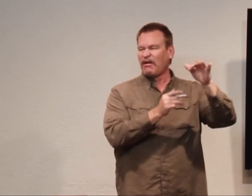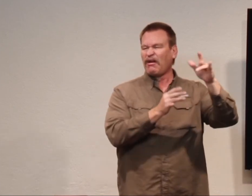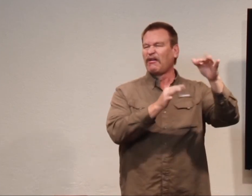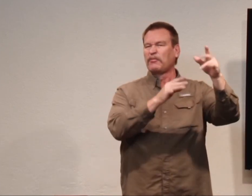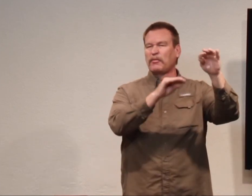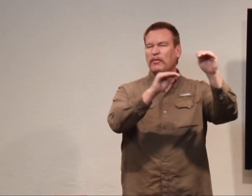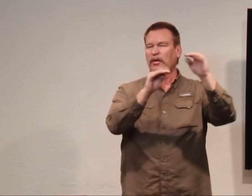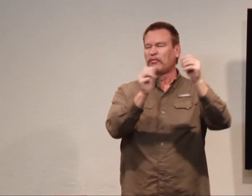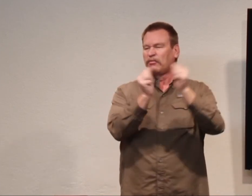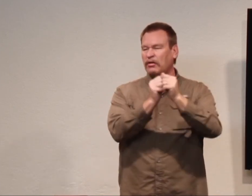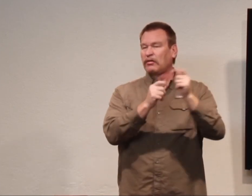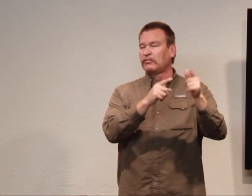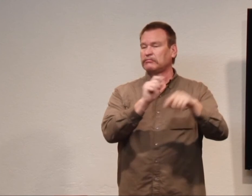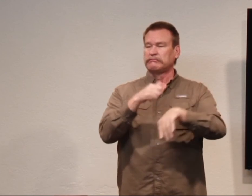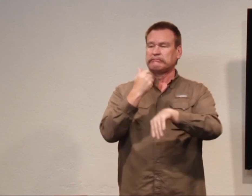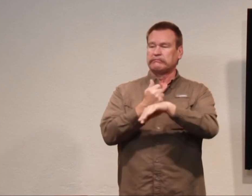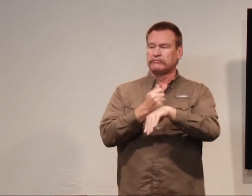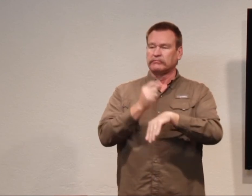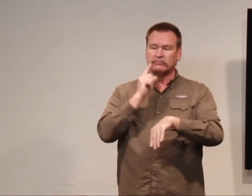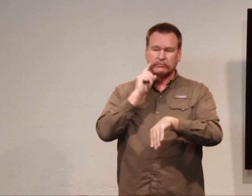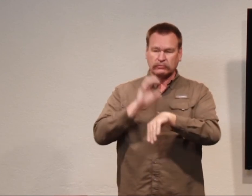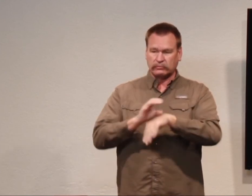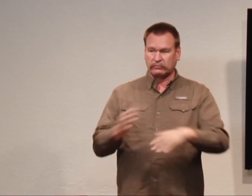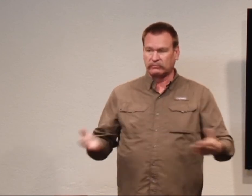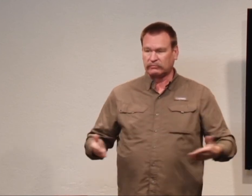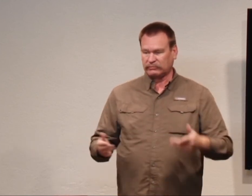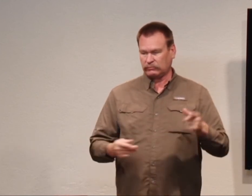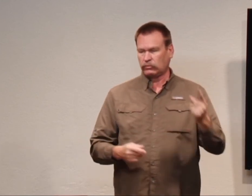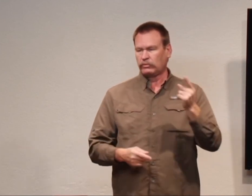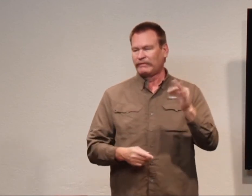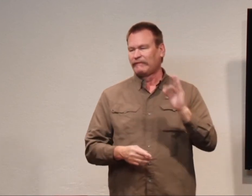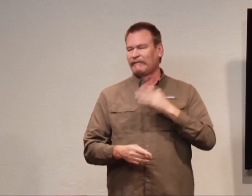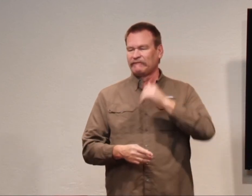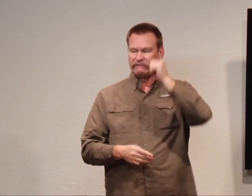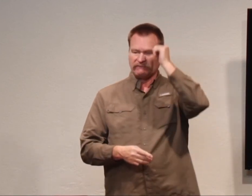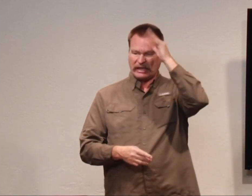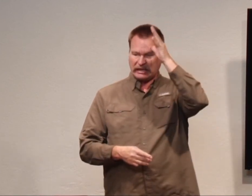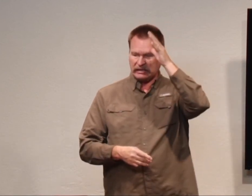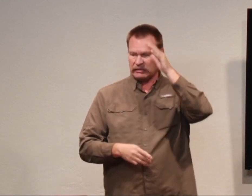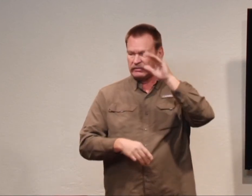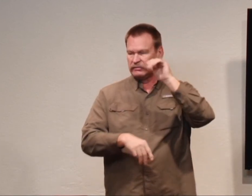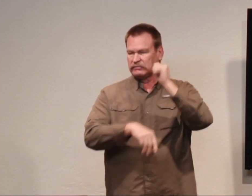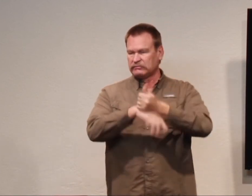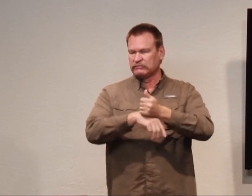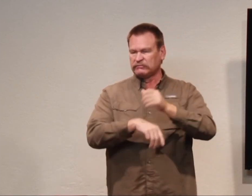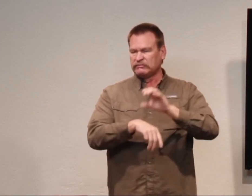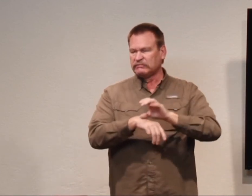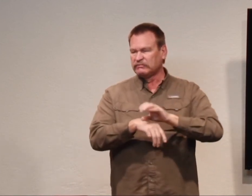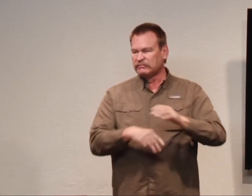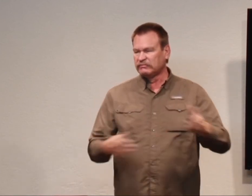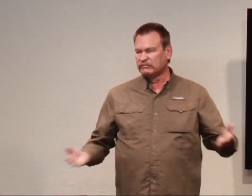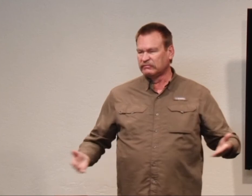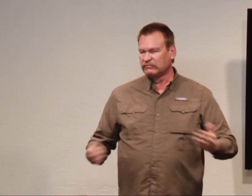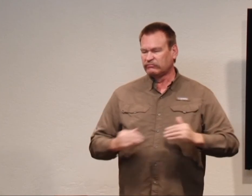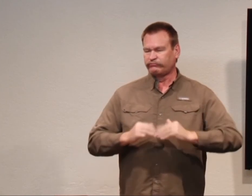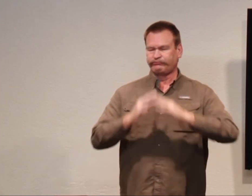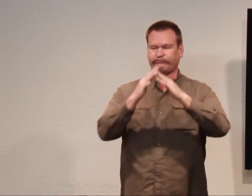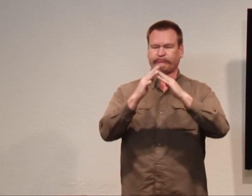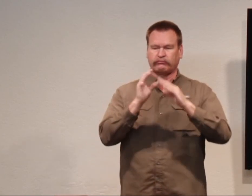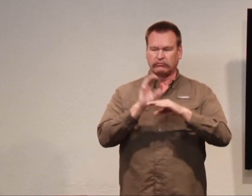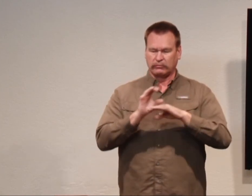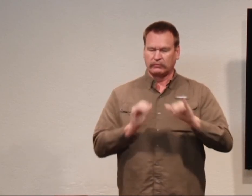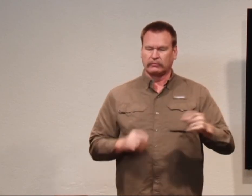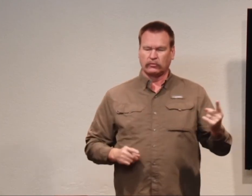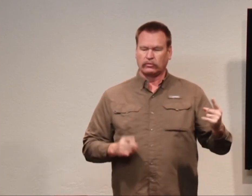95. And, he came over here before we, he's one of the founding members of our church, one of the fathers